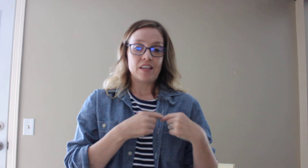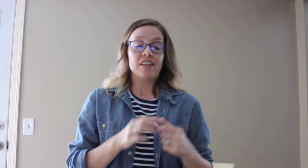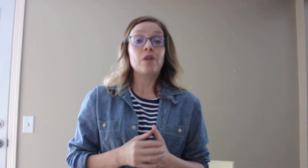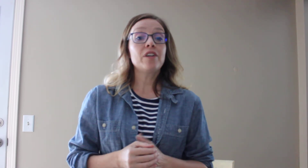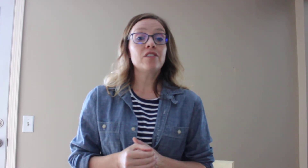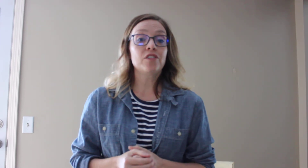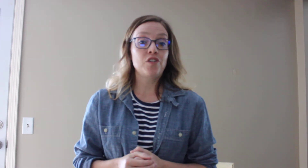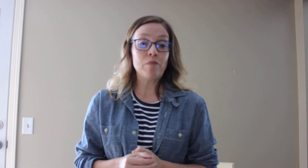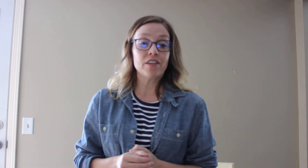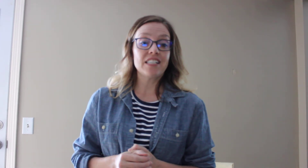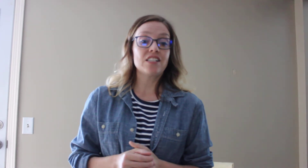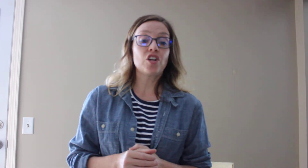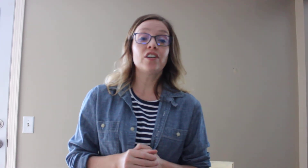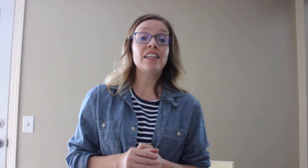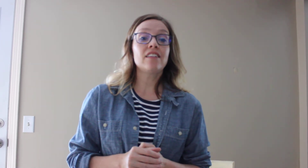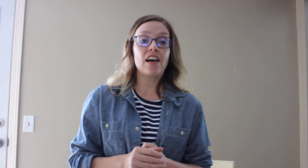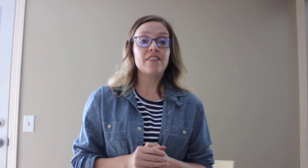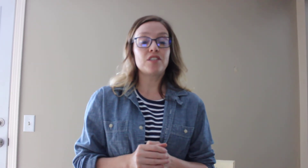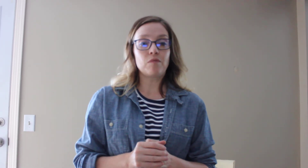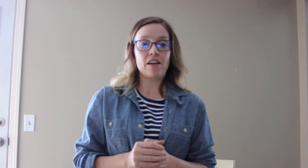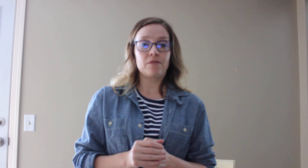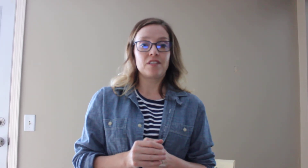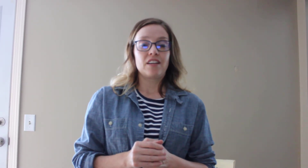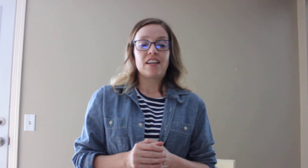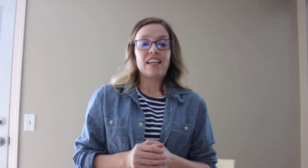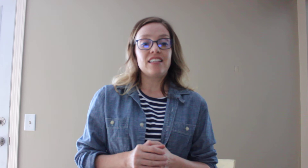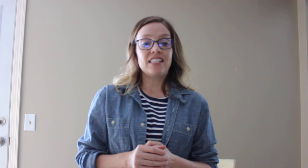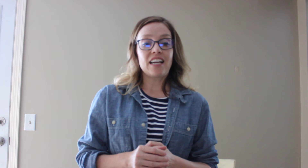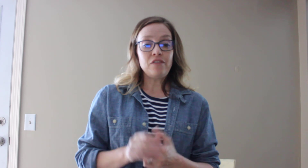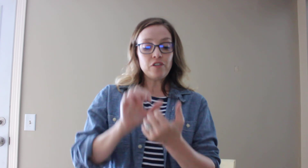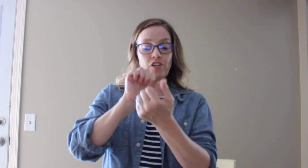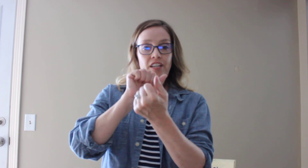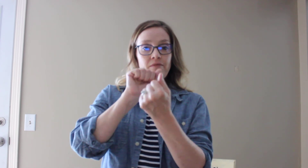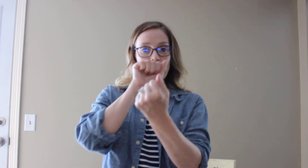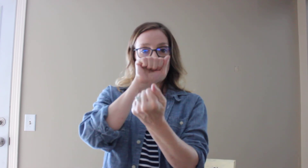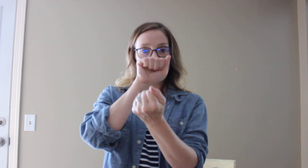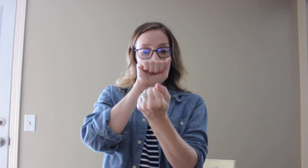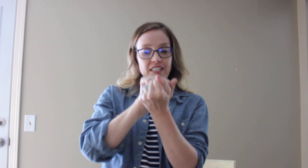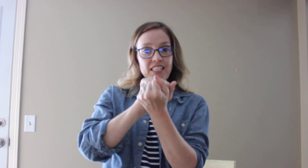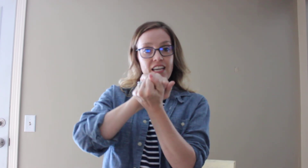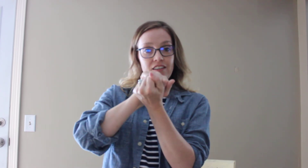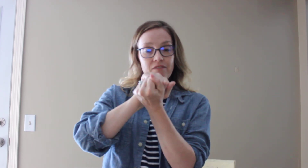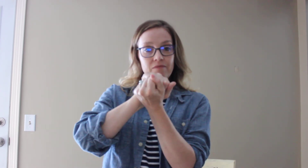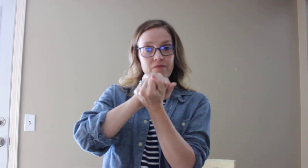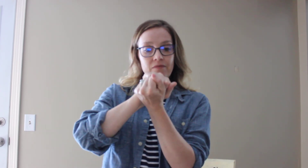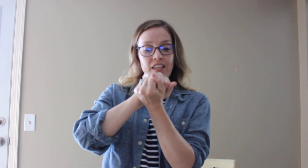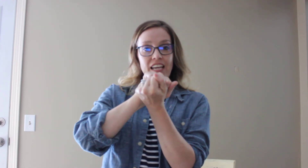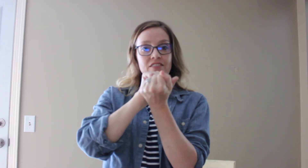Now we're going to learn a new part. It says turning lives around. And the sign for turning, you put your fists together and then